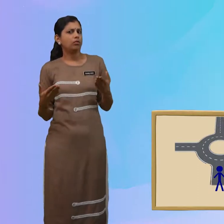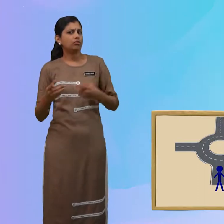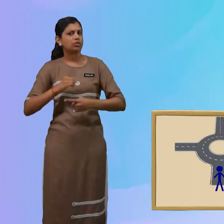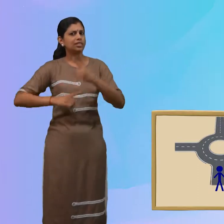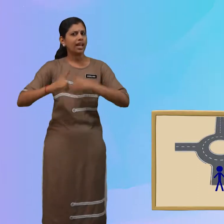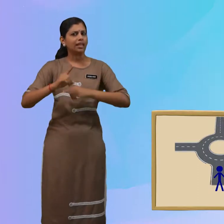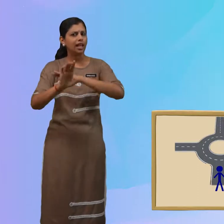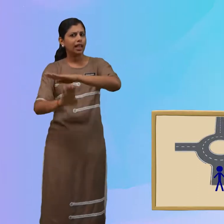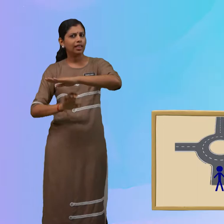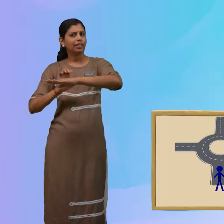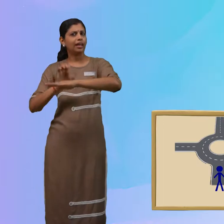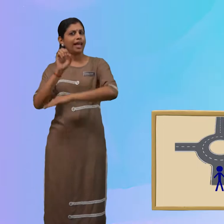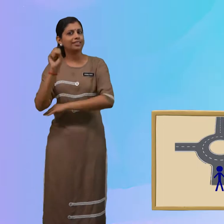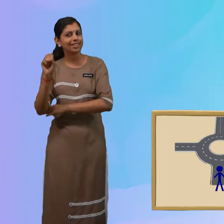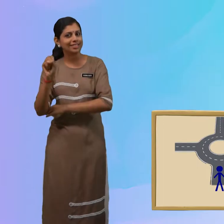to sign the exits?